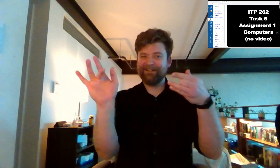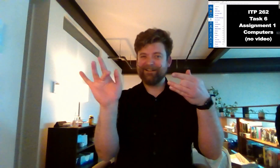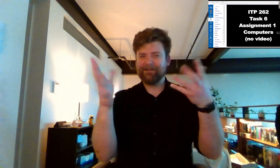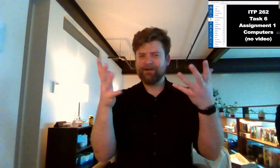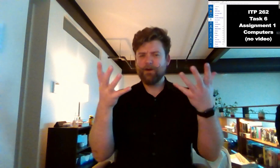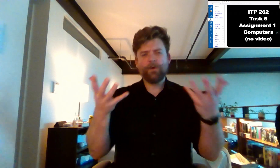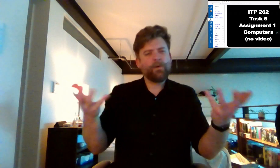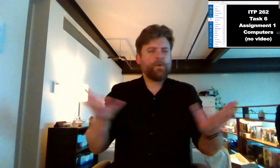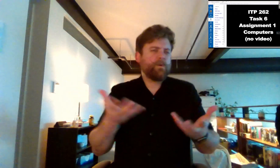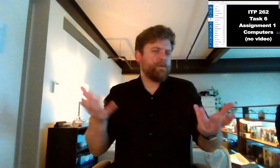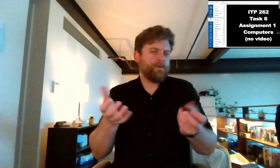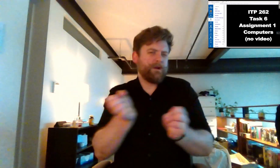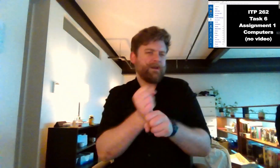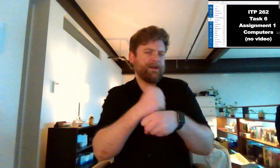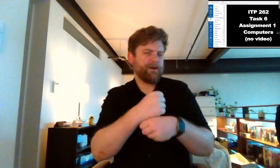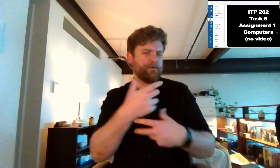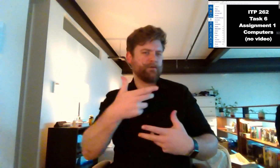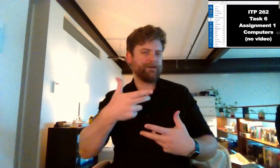create?